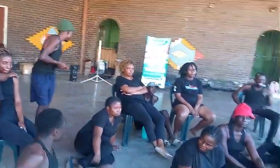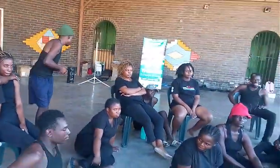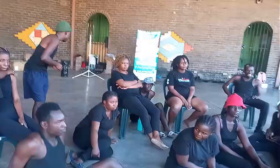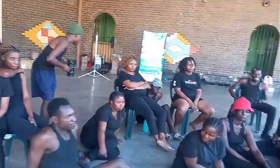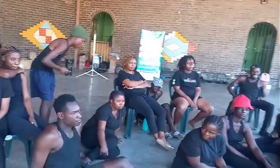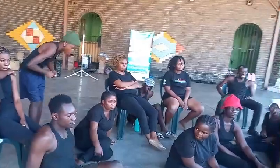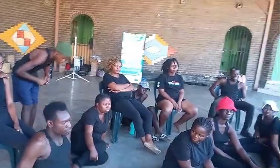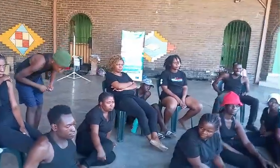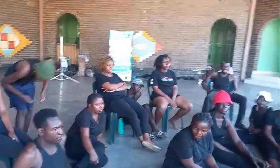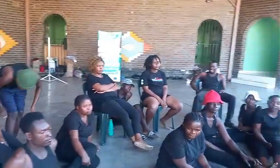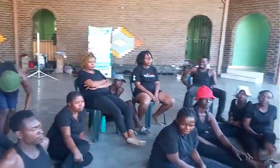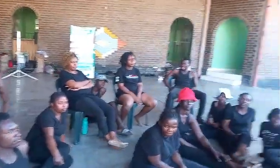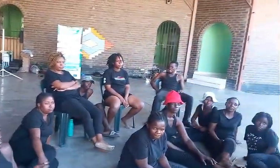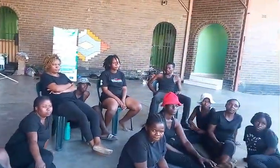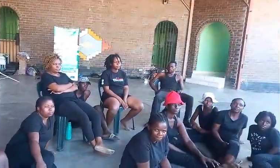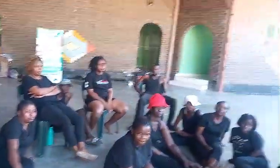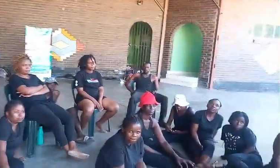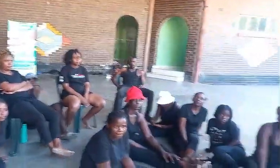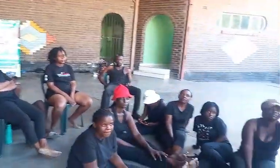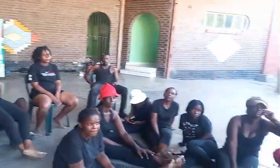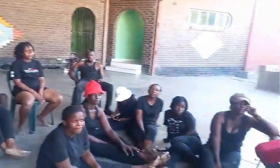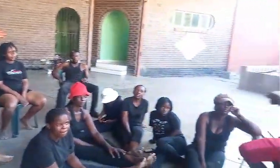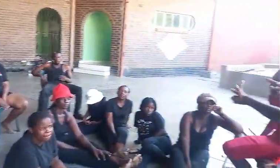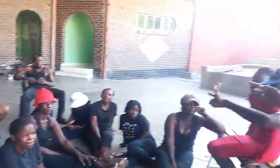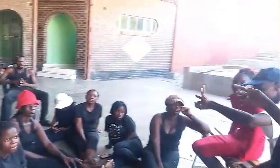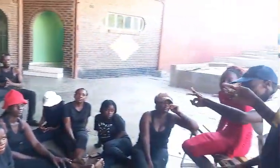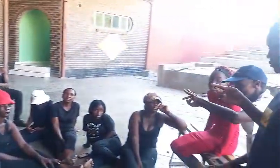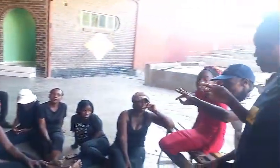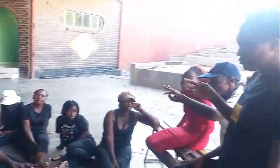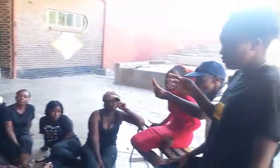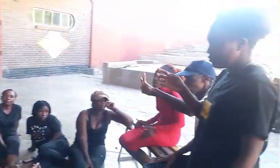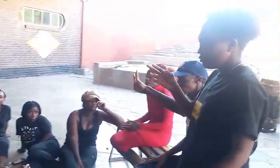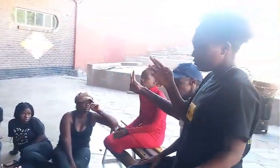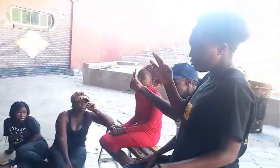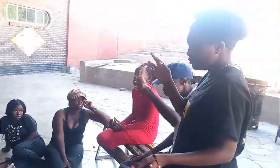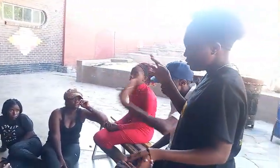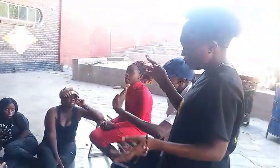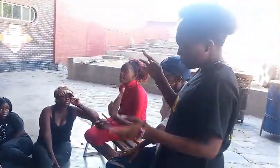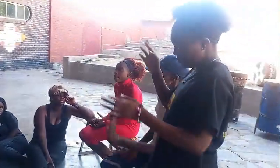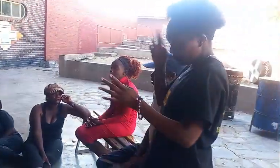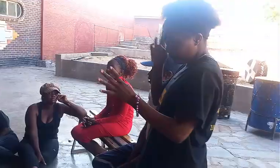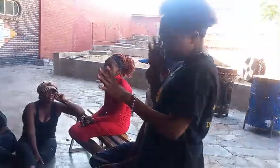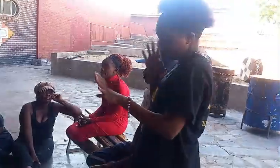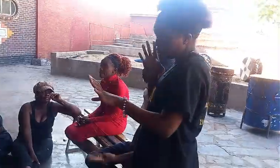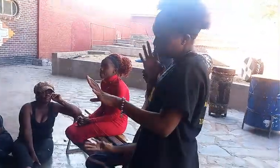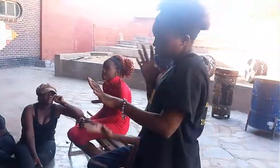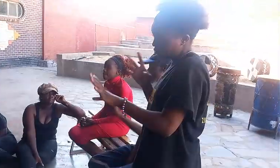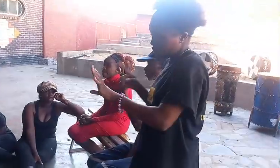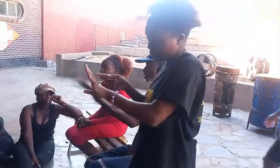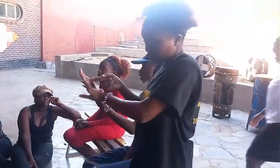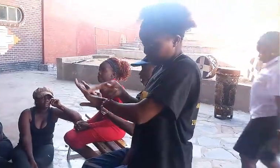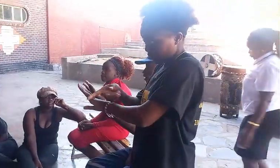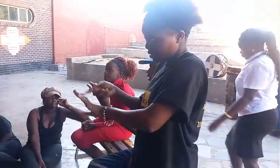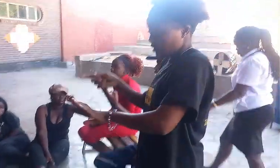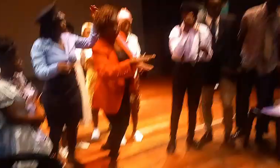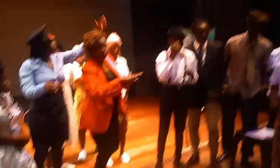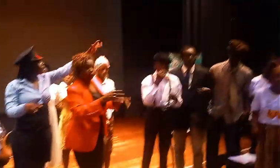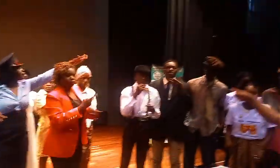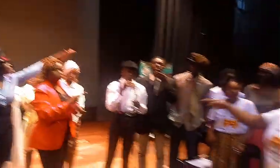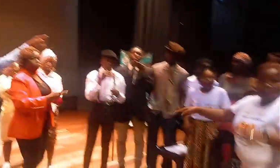how we take a production from this, when we are still planning, to rehearsal stage just a